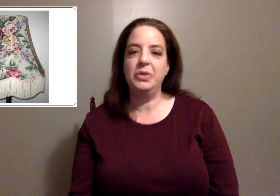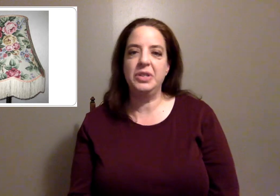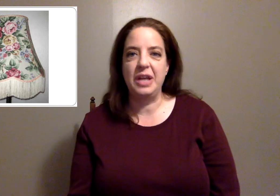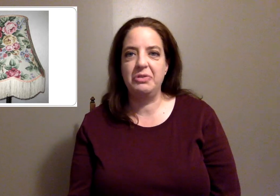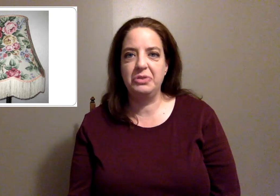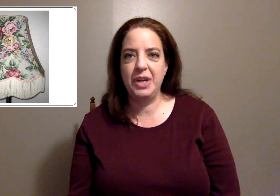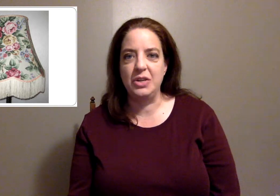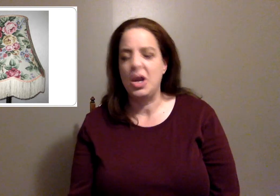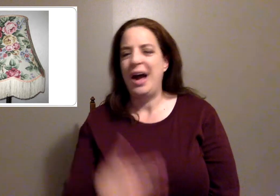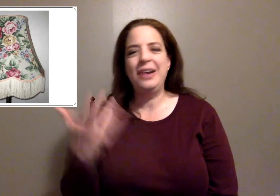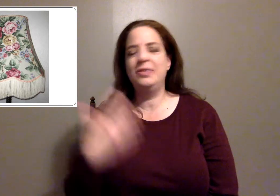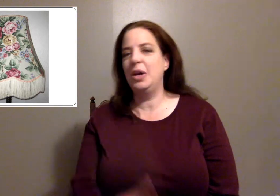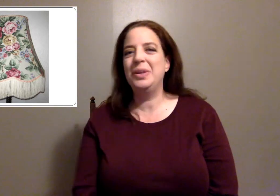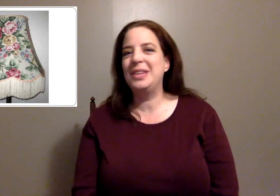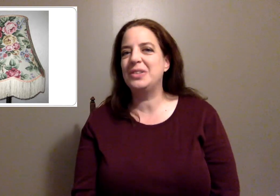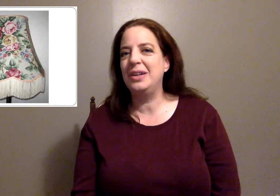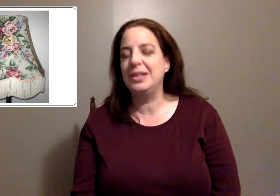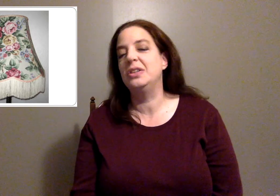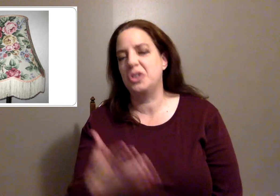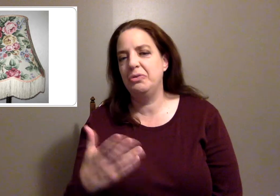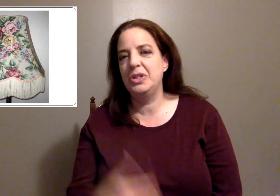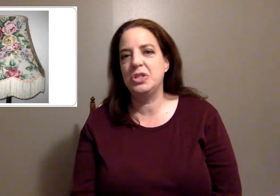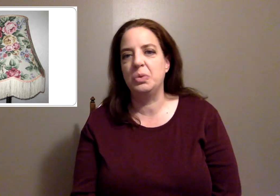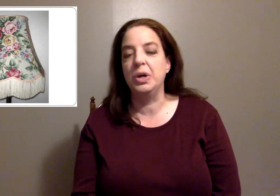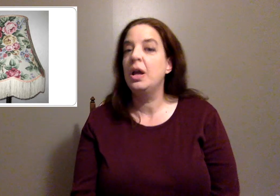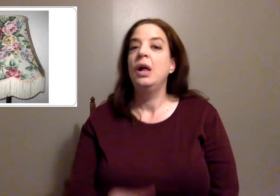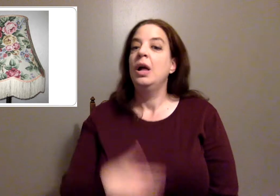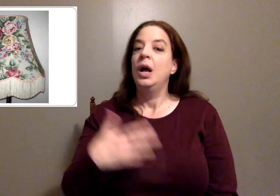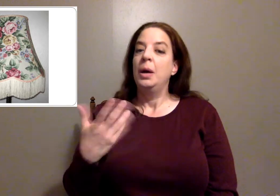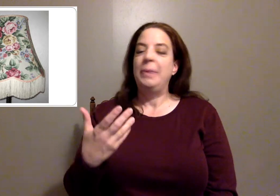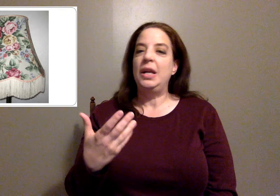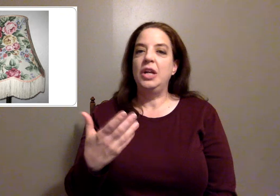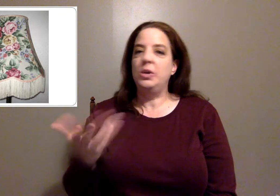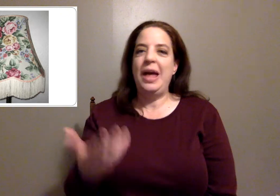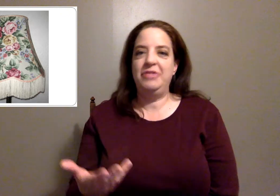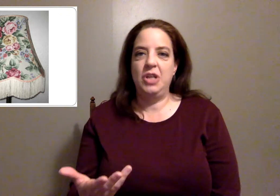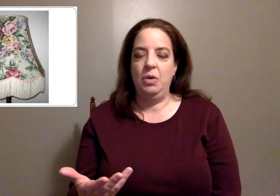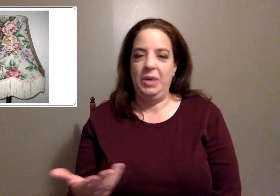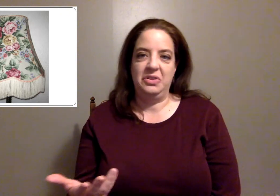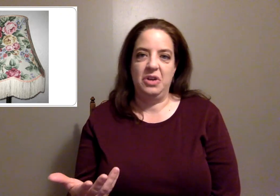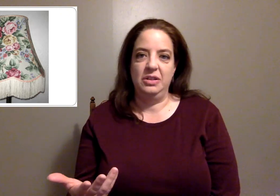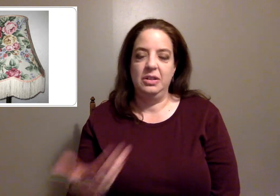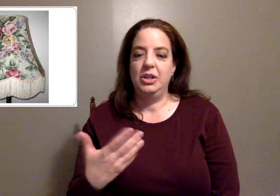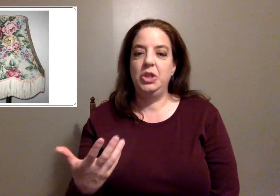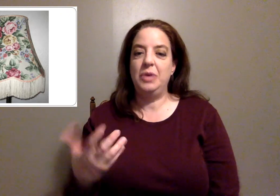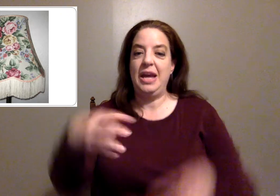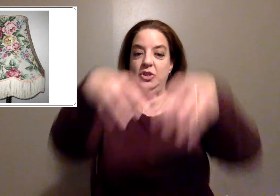sign for fringe. I don't even know what that's called in English. Fringe is the word. But you don't have to know what it's called. You can